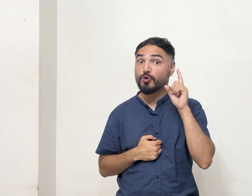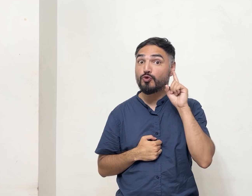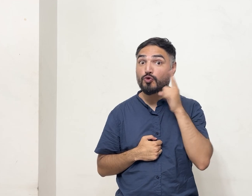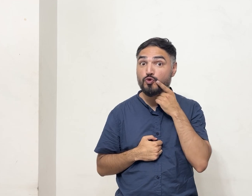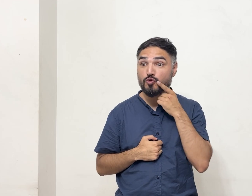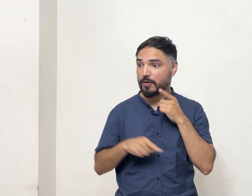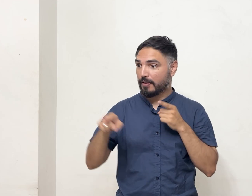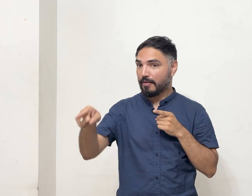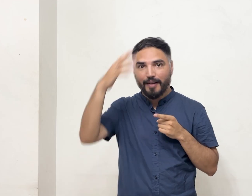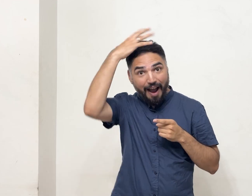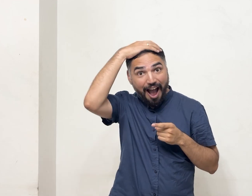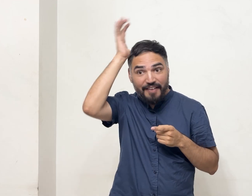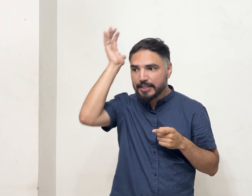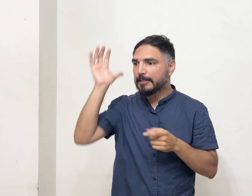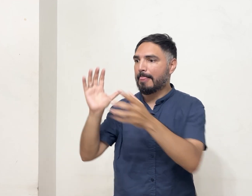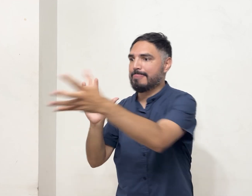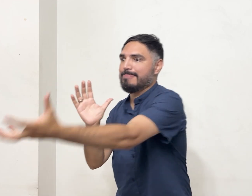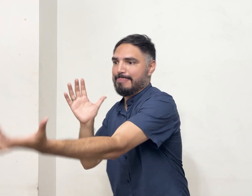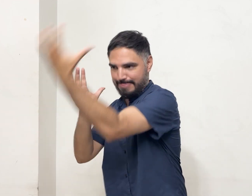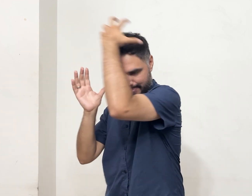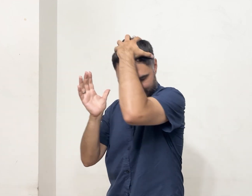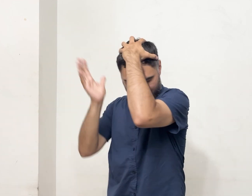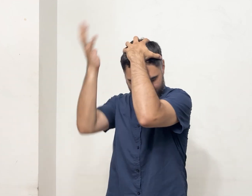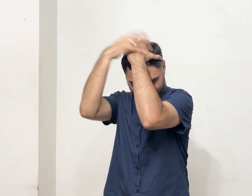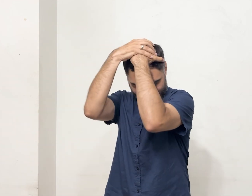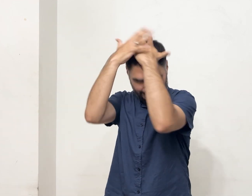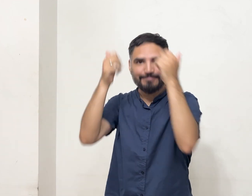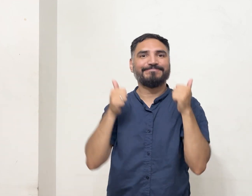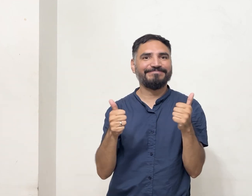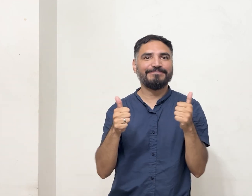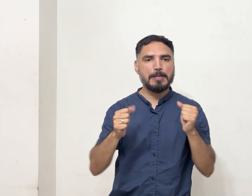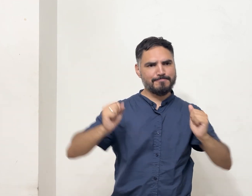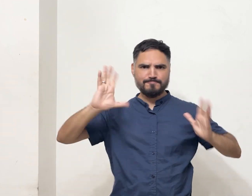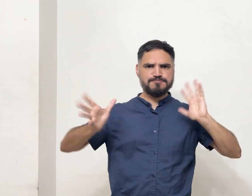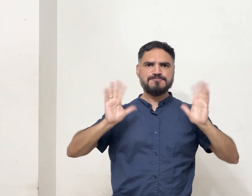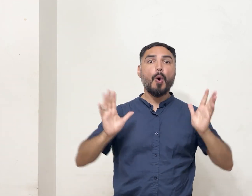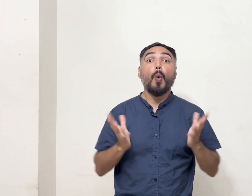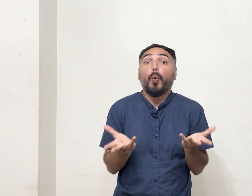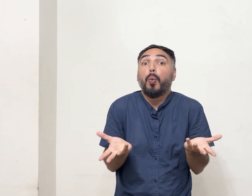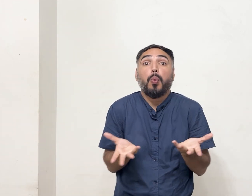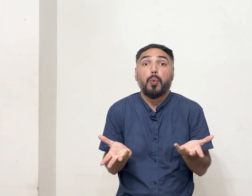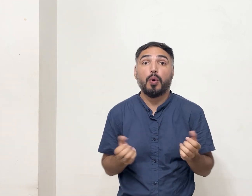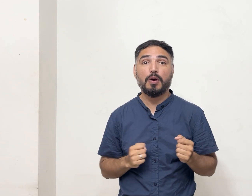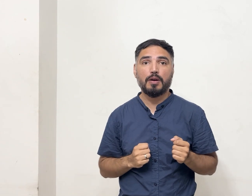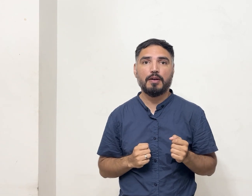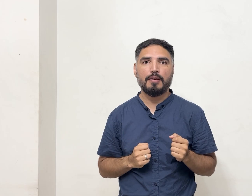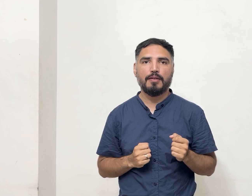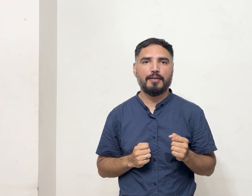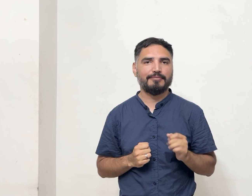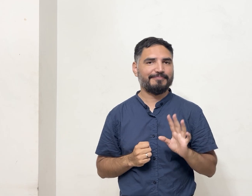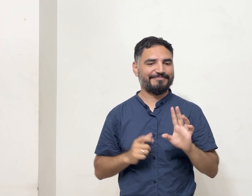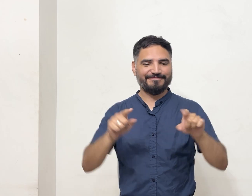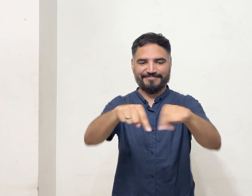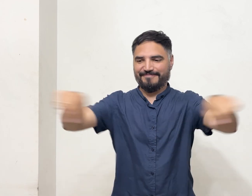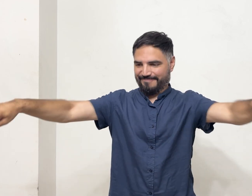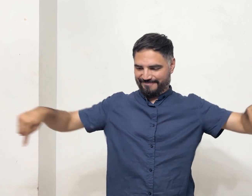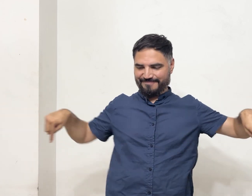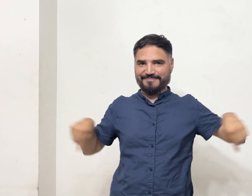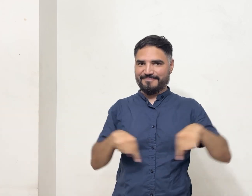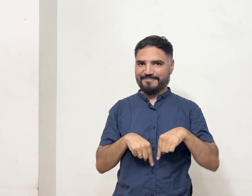to speak, think like a deaf person when we sign. Now then, how can we do that? Let's see how it's worked when we